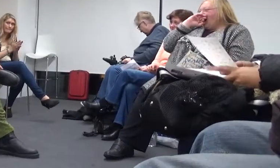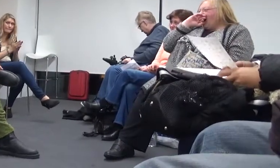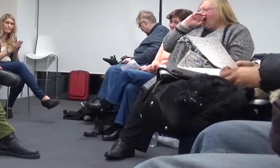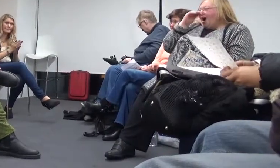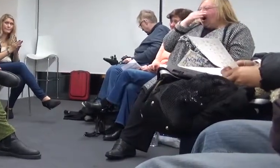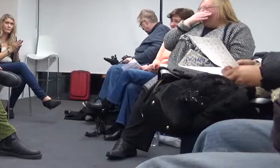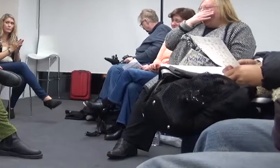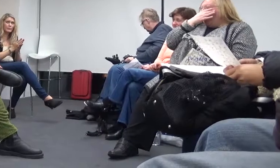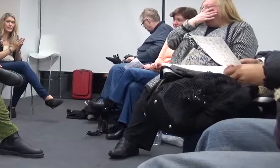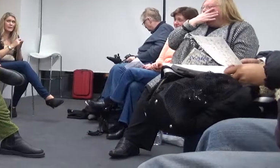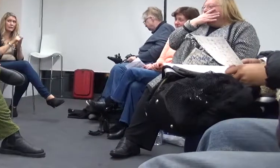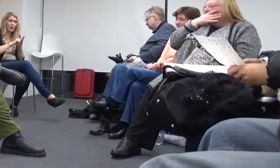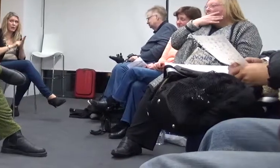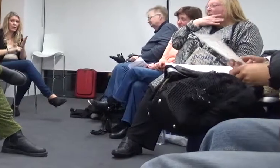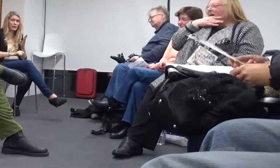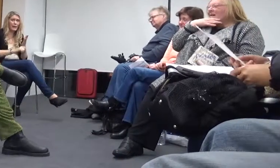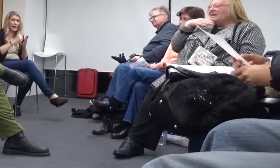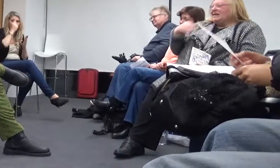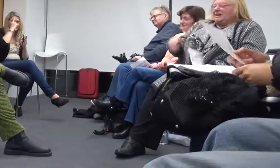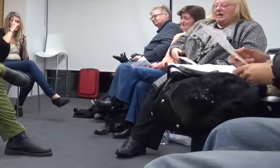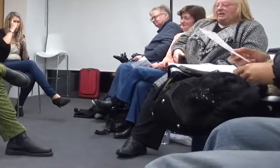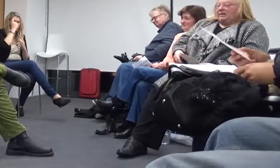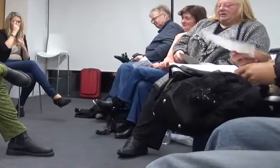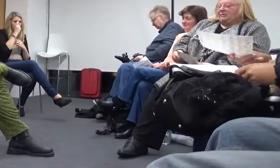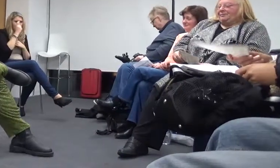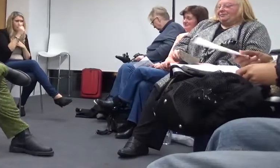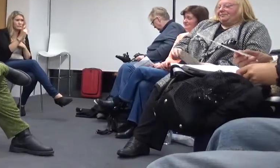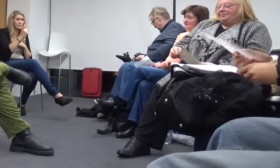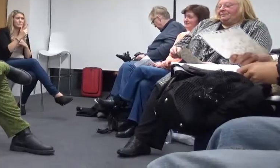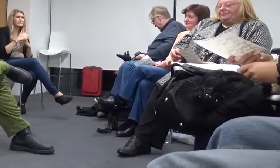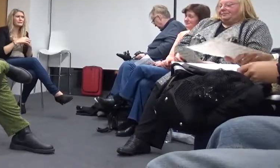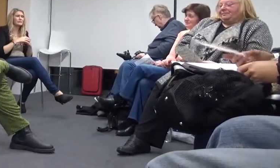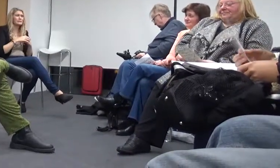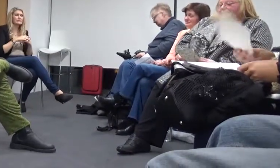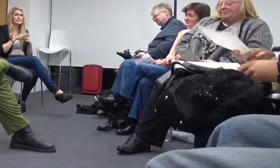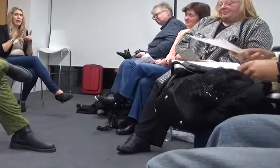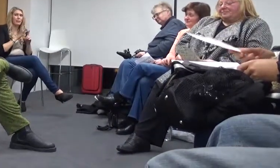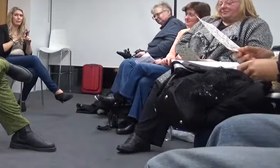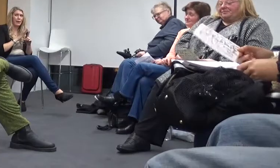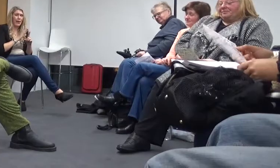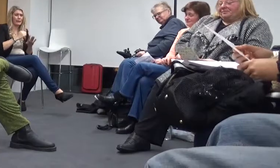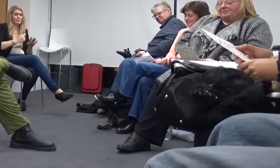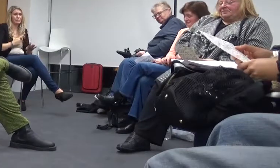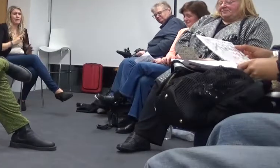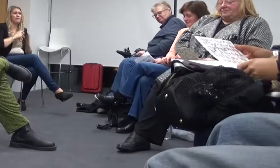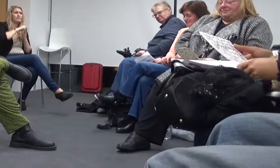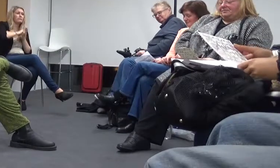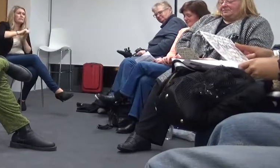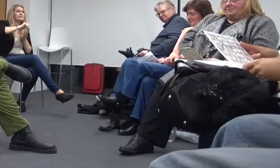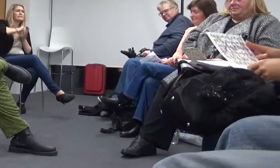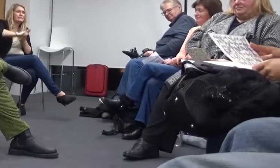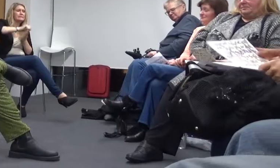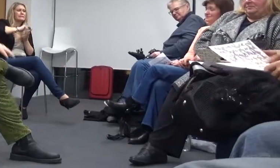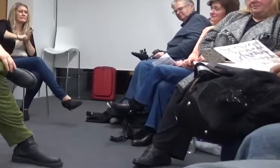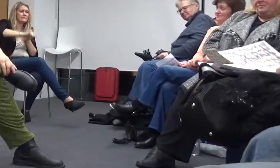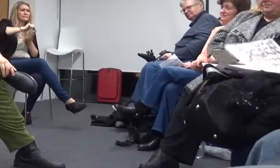a marker pen, stream of consciousness. So the back layer is literally just me writing over and over and over. The